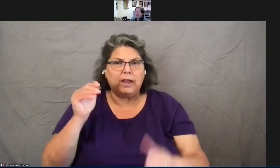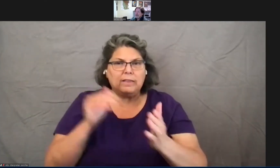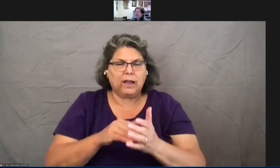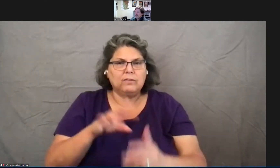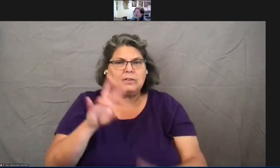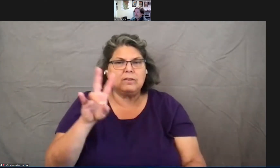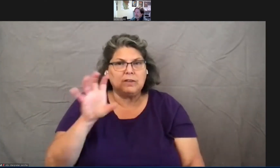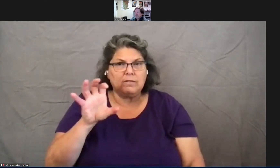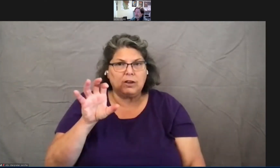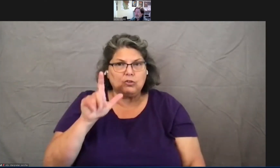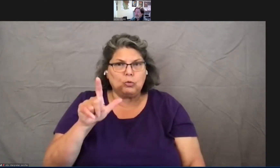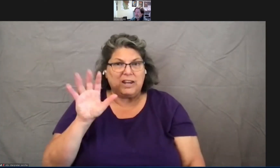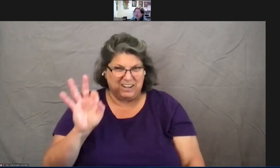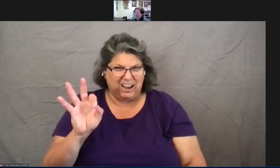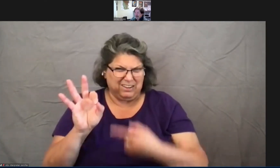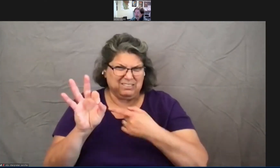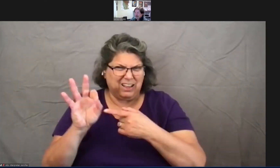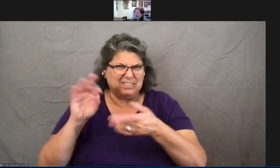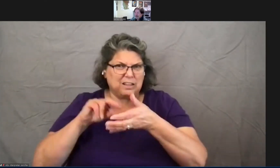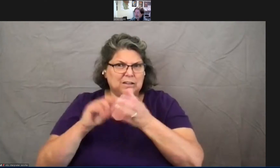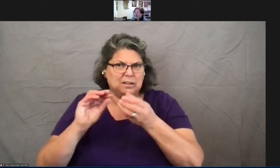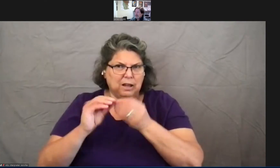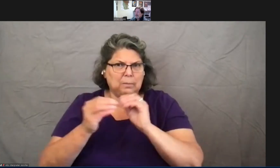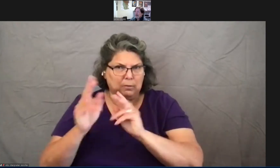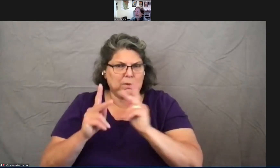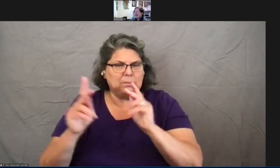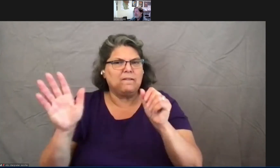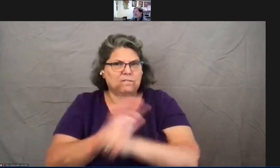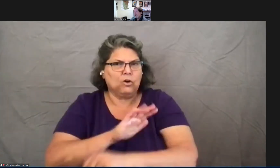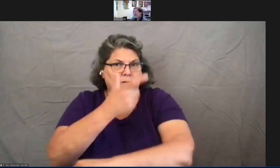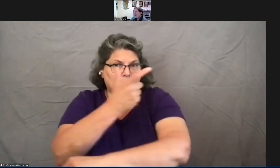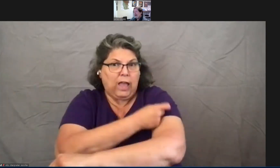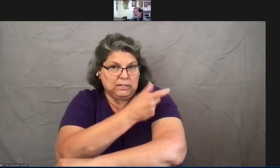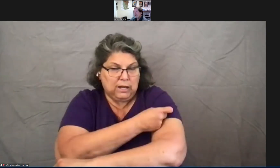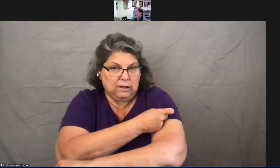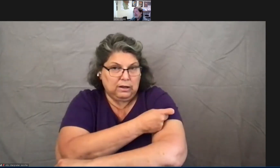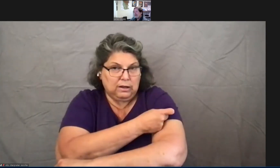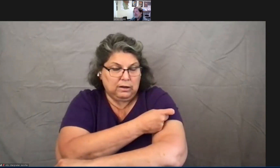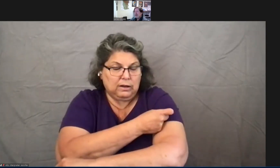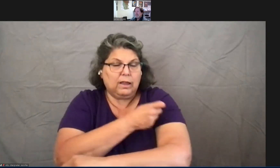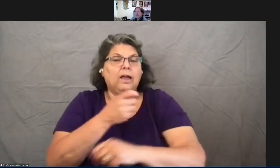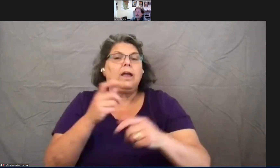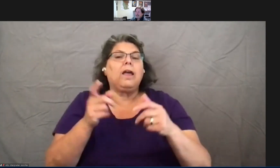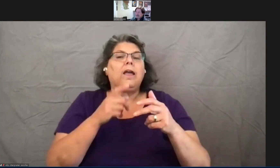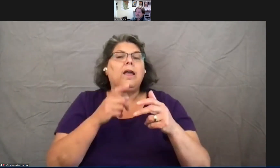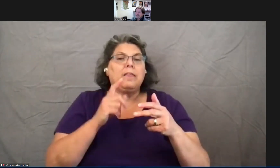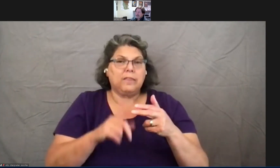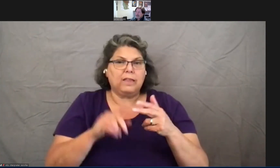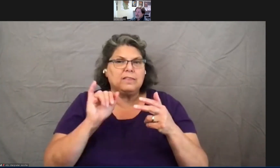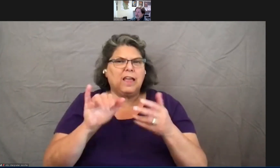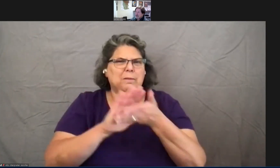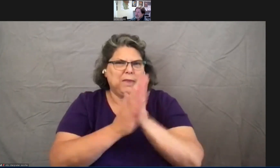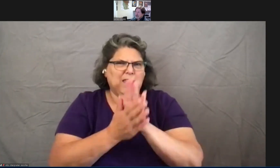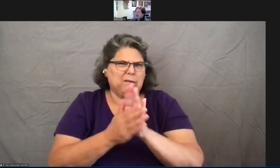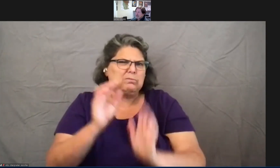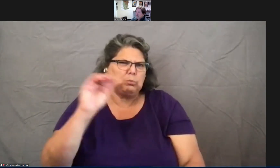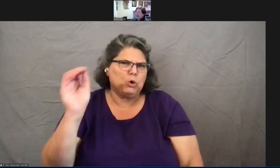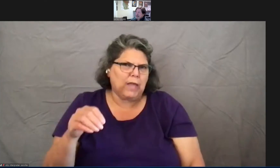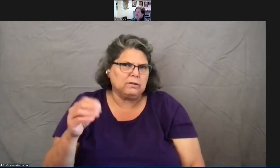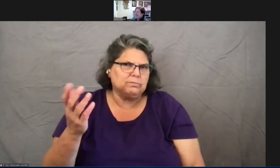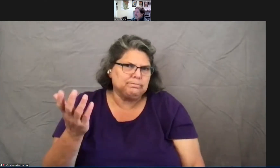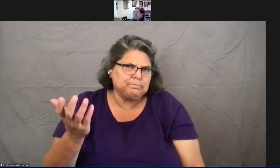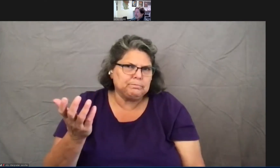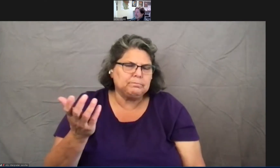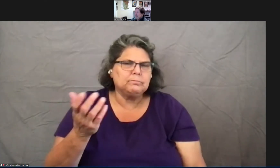48,729, the number of people who've been fully vaccinated, and then we've turned that into a percent. And so it shows that we